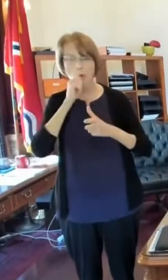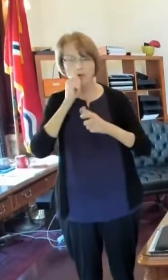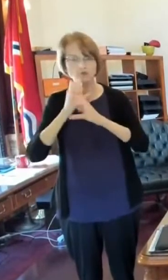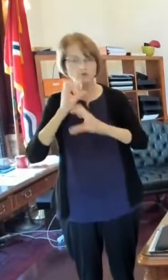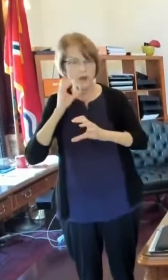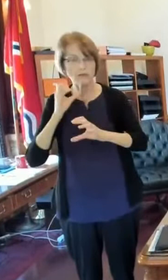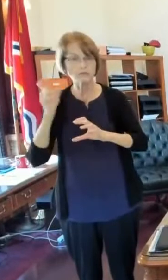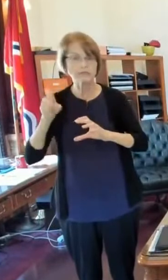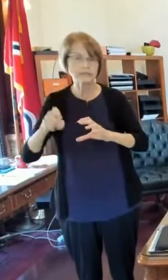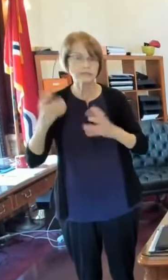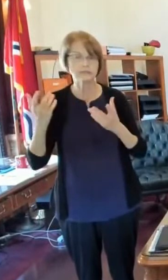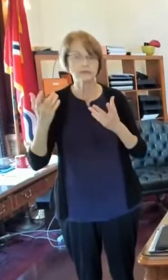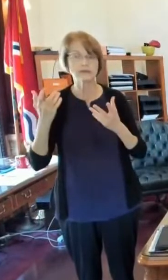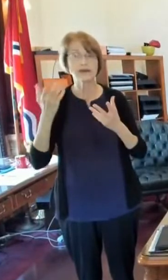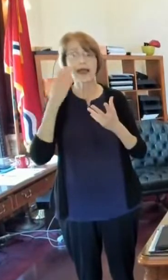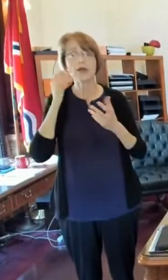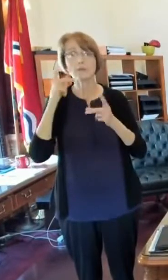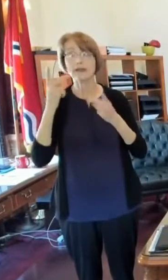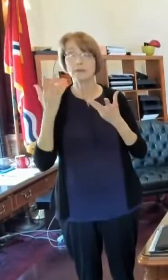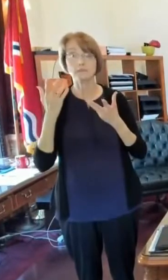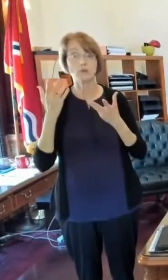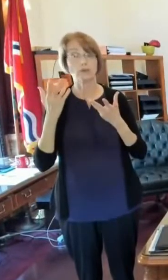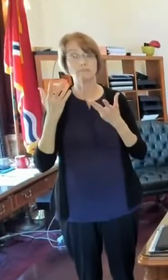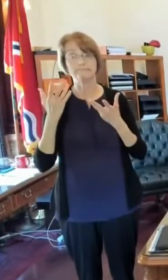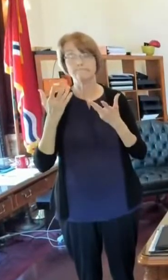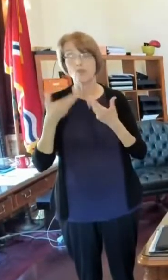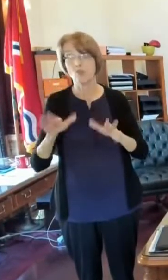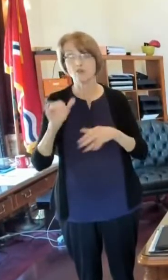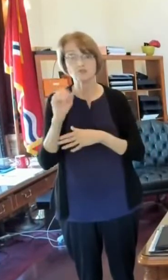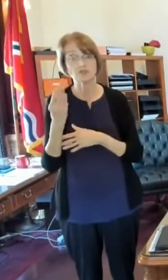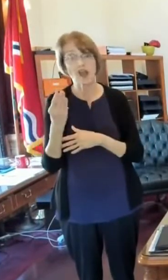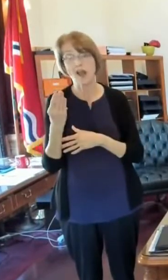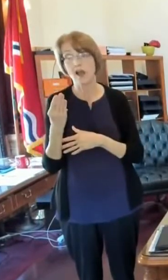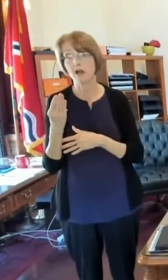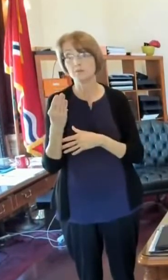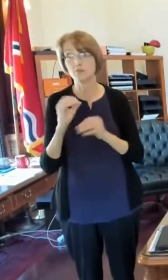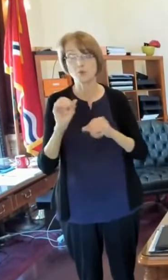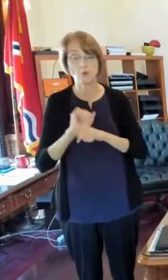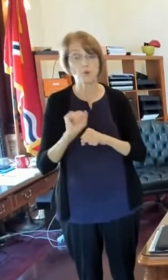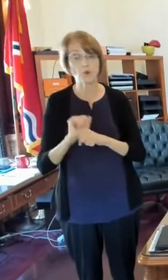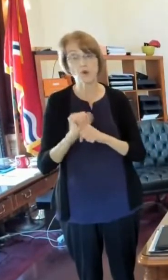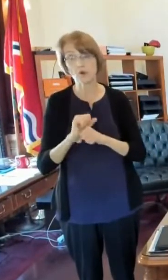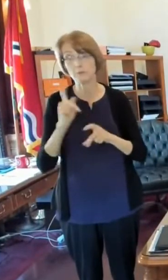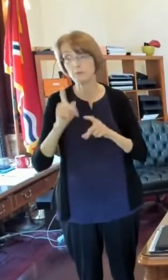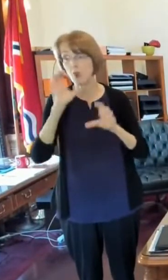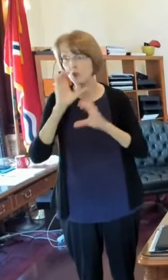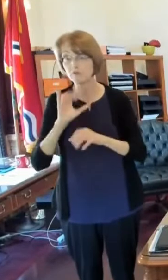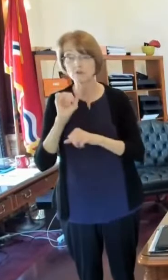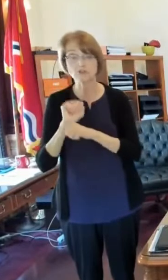So I know there are a lot of people out of work today, and I know there are folks that are probably looking for jobs,